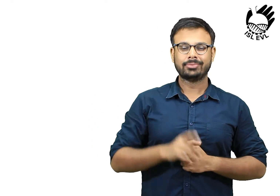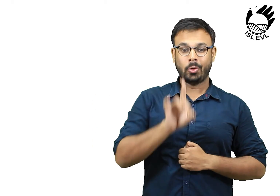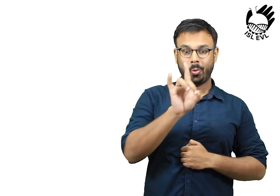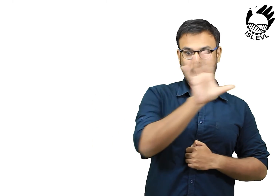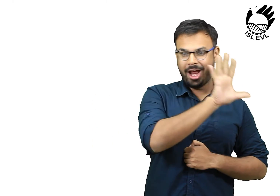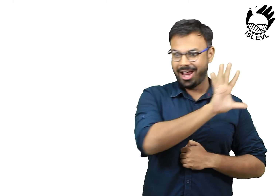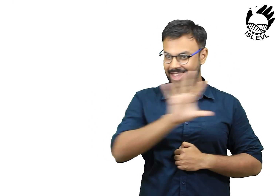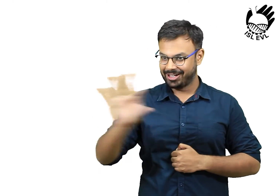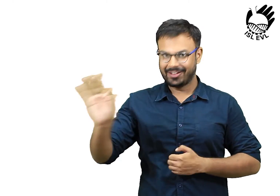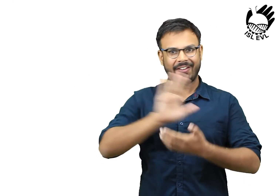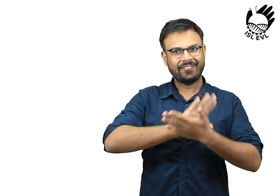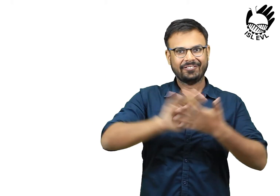If after a day